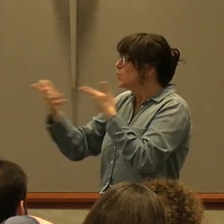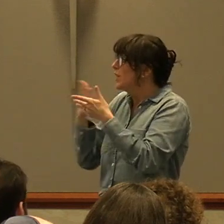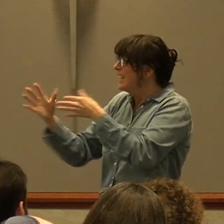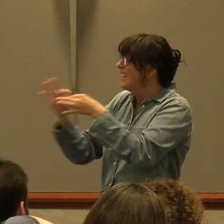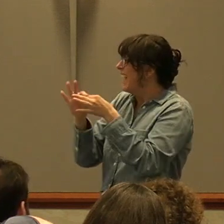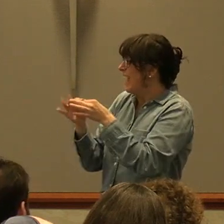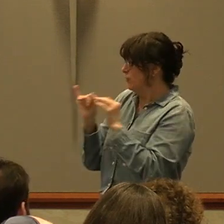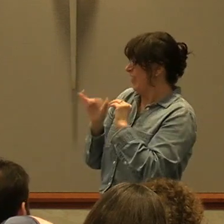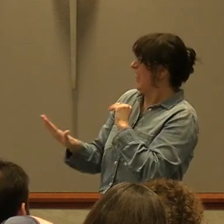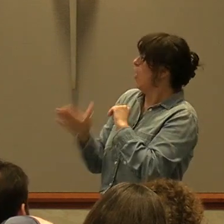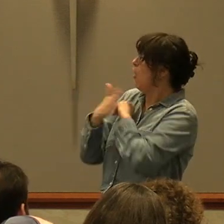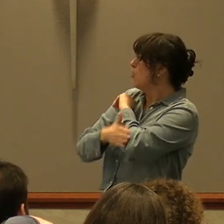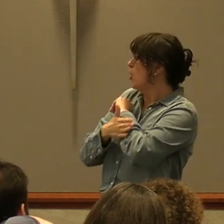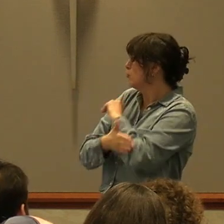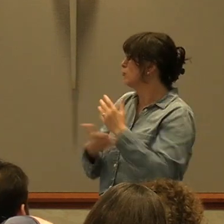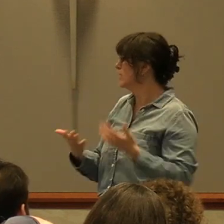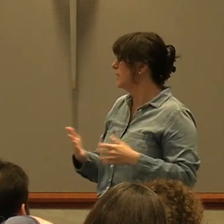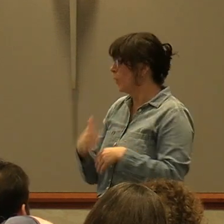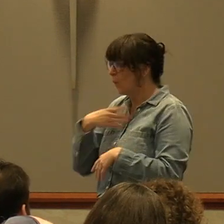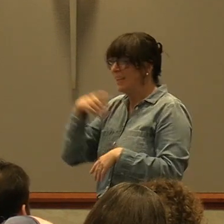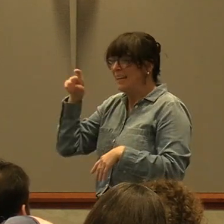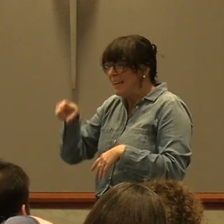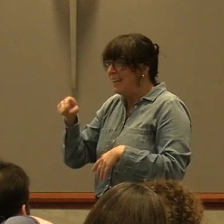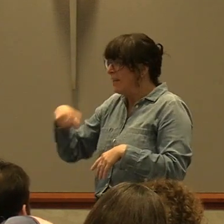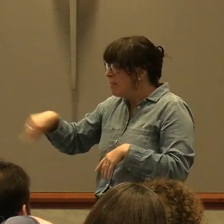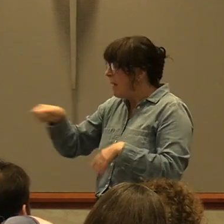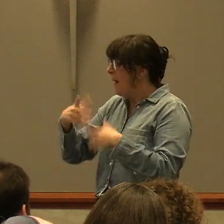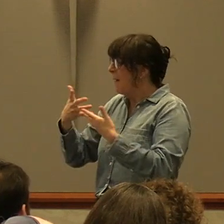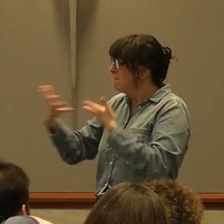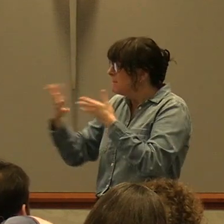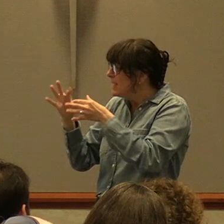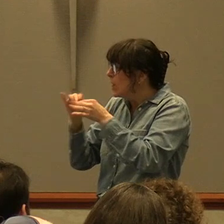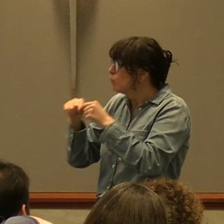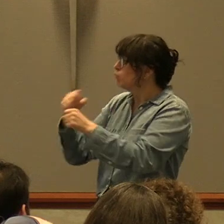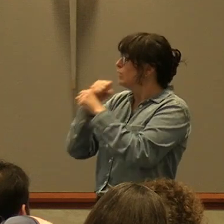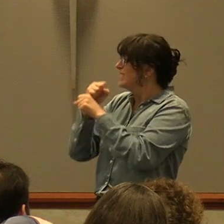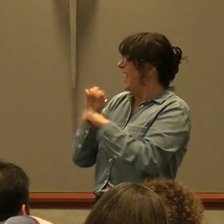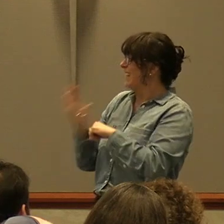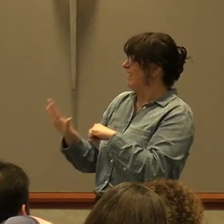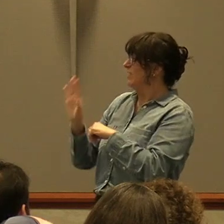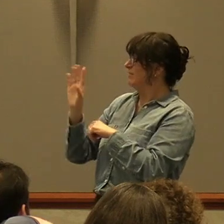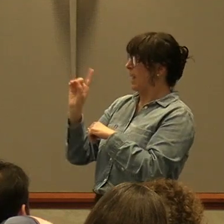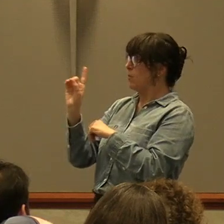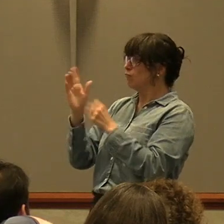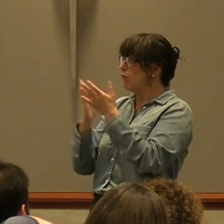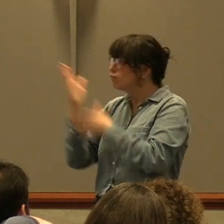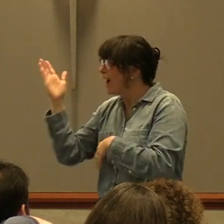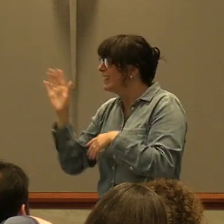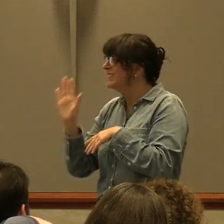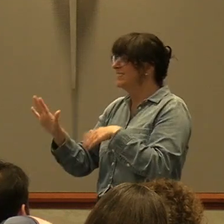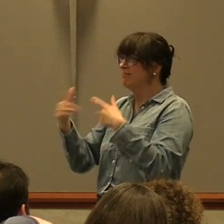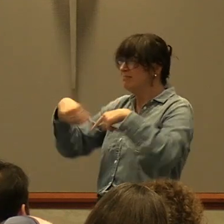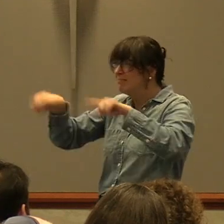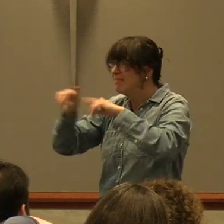it's their country. We need them engaged to protect our democratic institutions and our